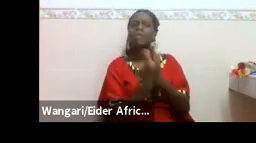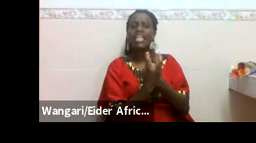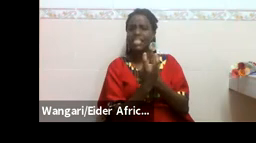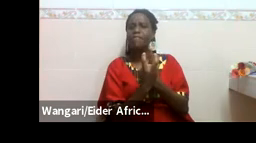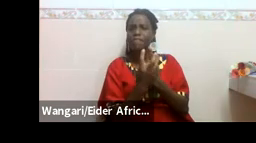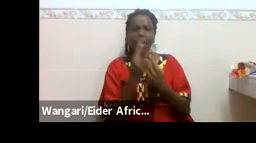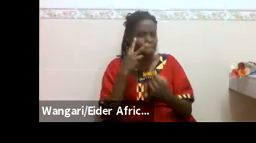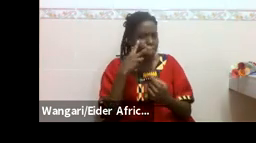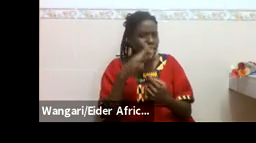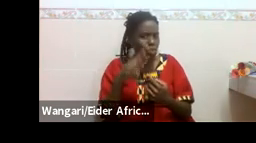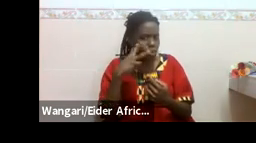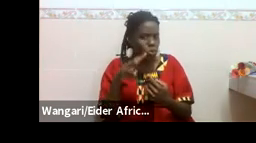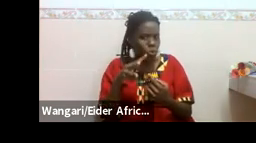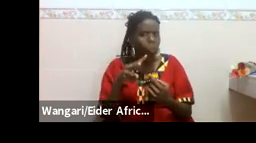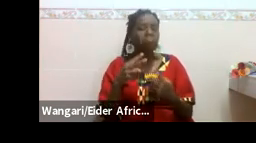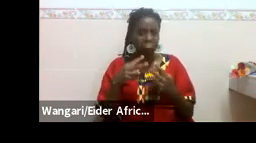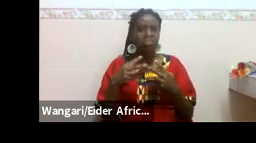that it